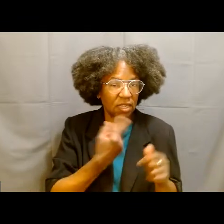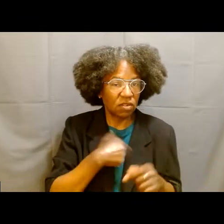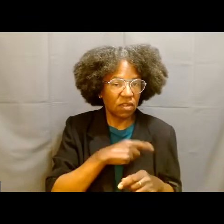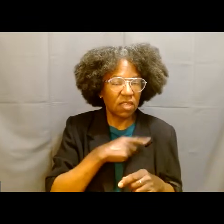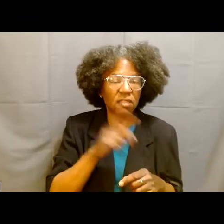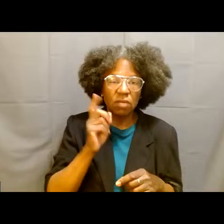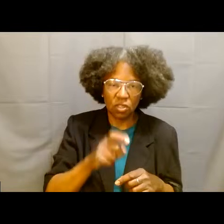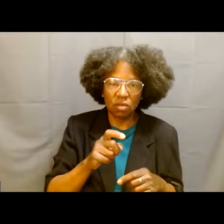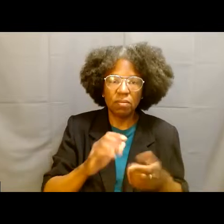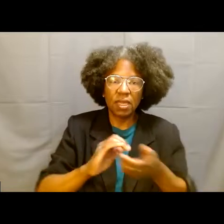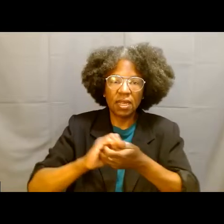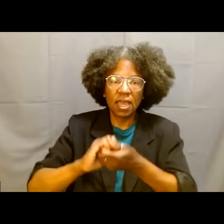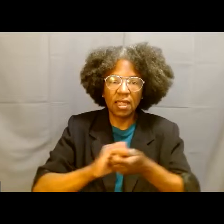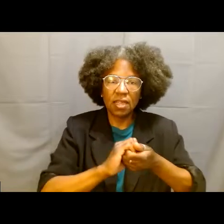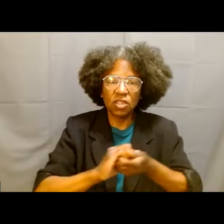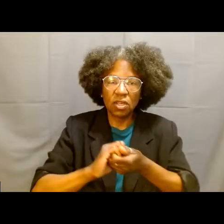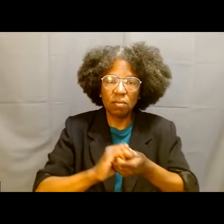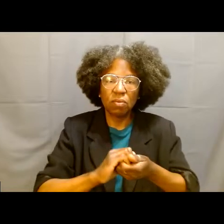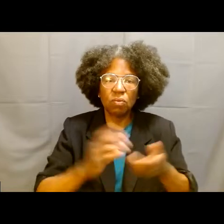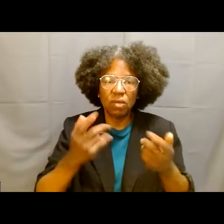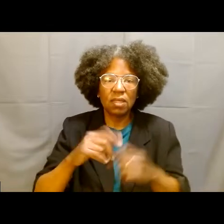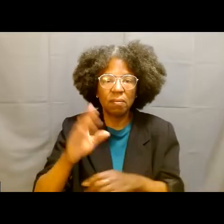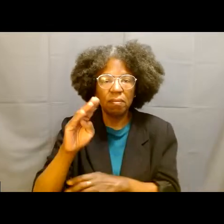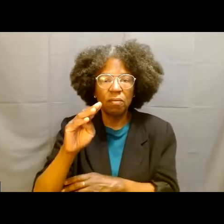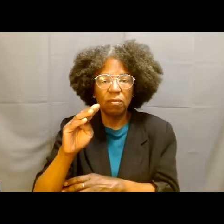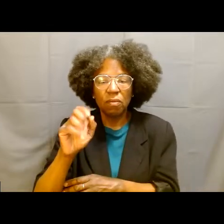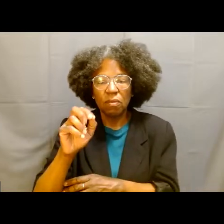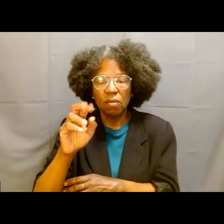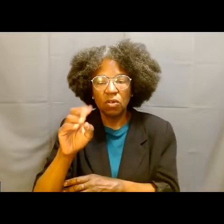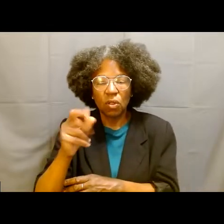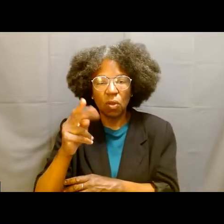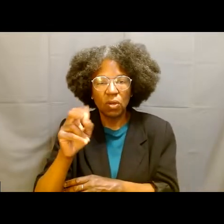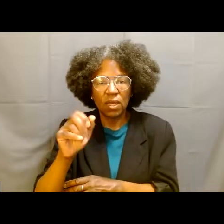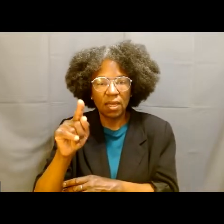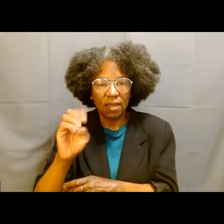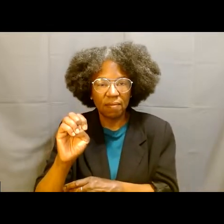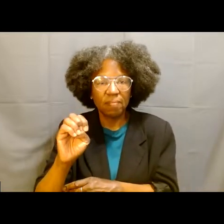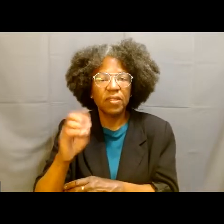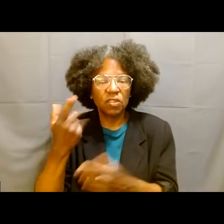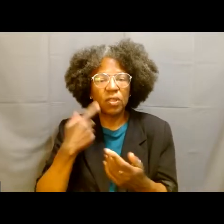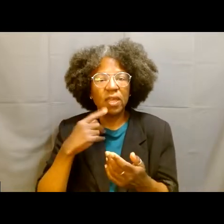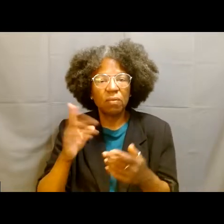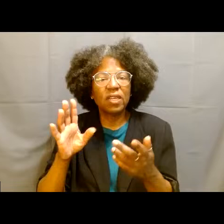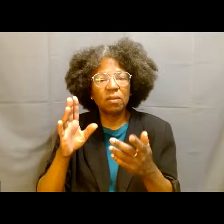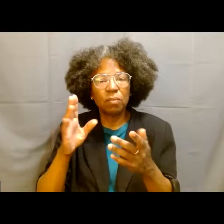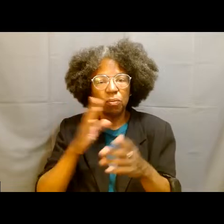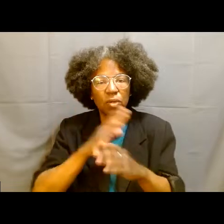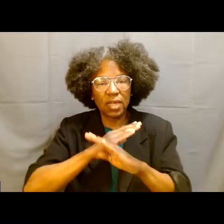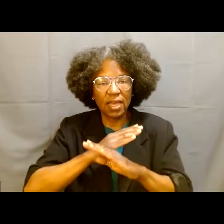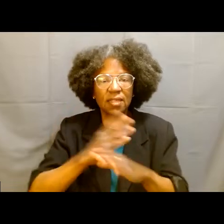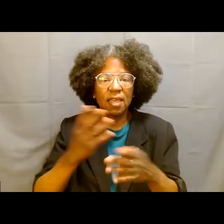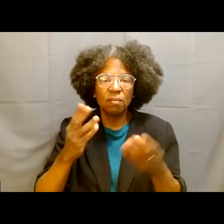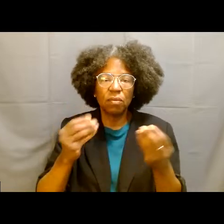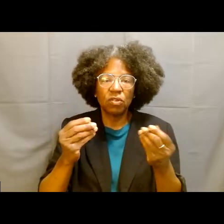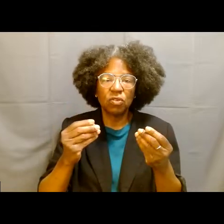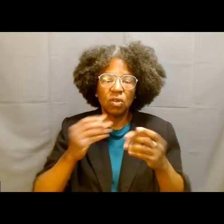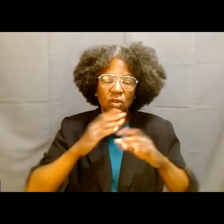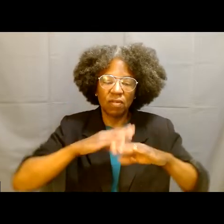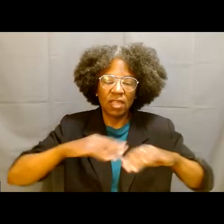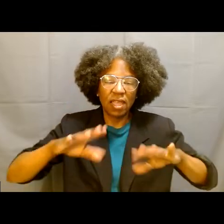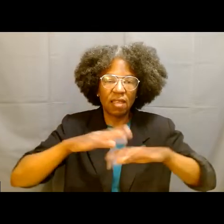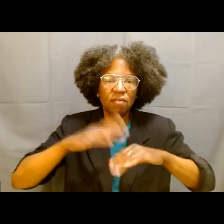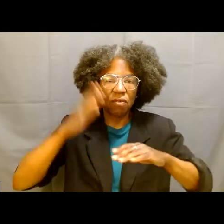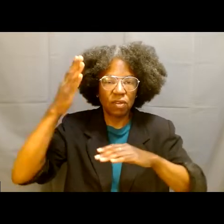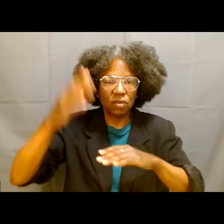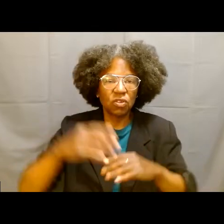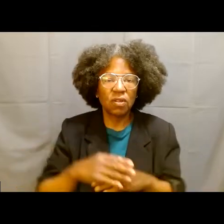allyship with the Ramaytush Ohlone, so we can work together to protect and preserve the land for future generations. That was written by